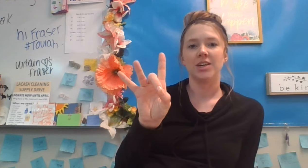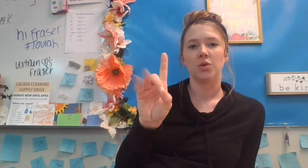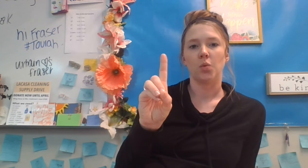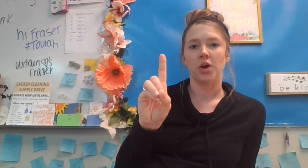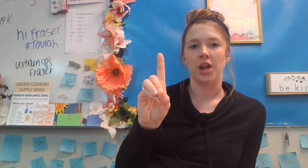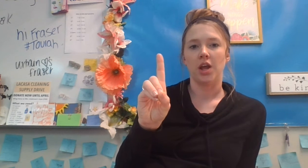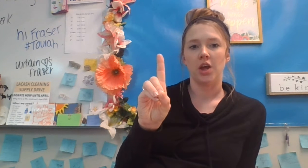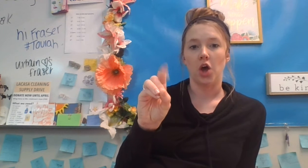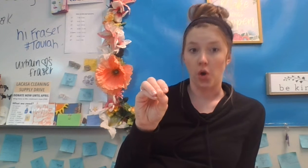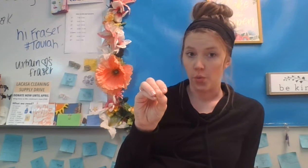810